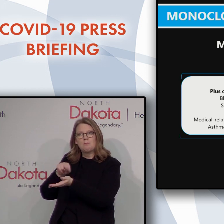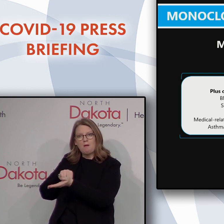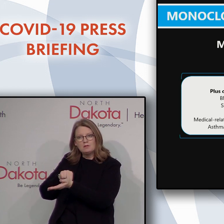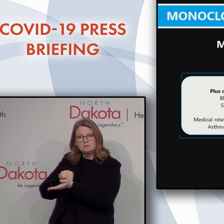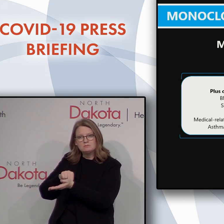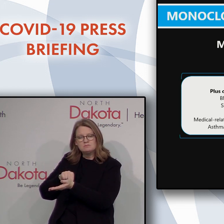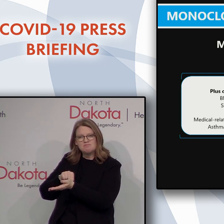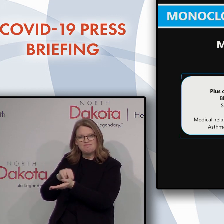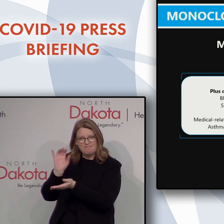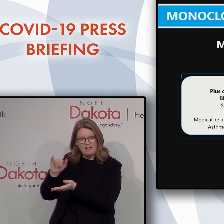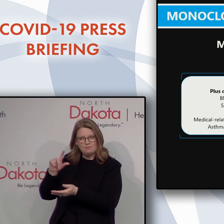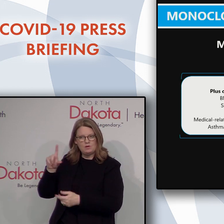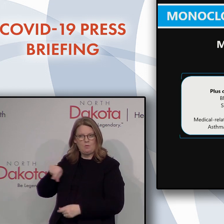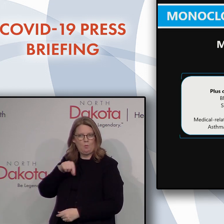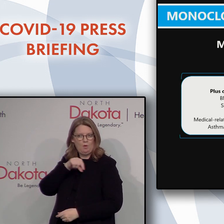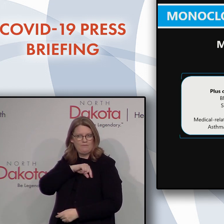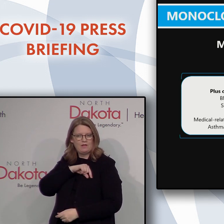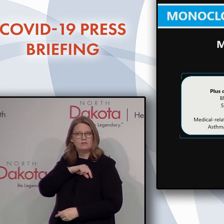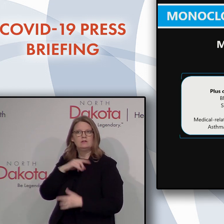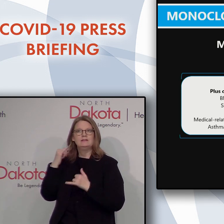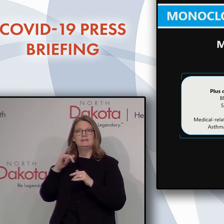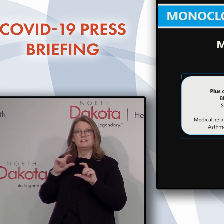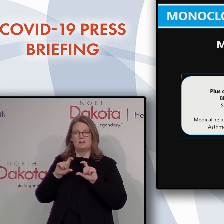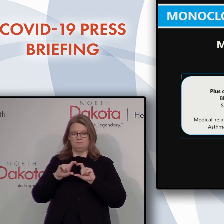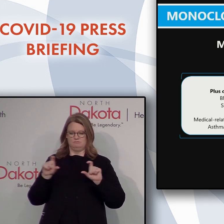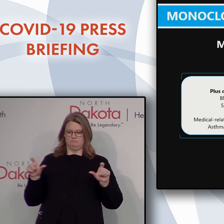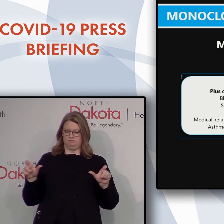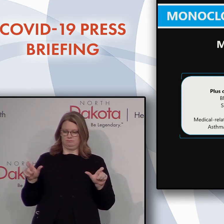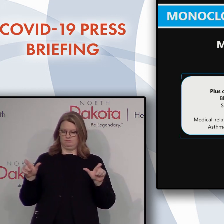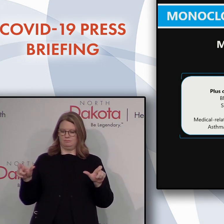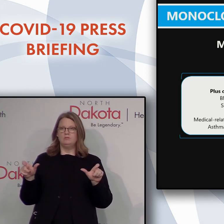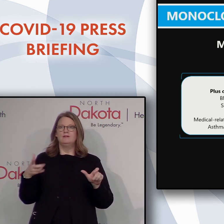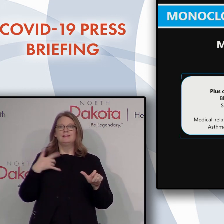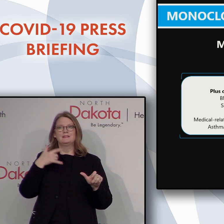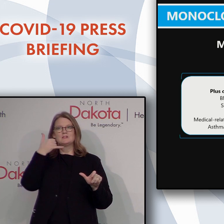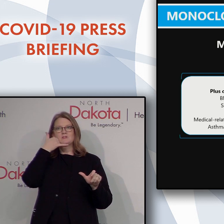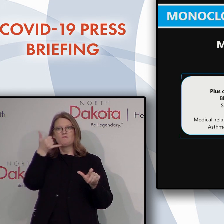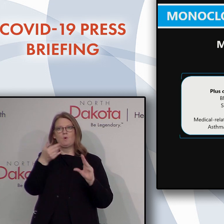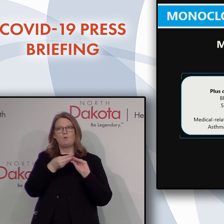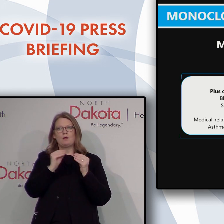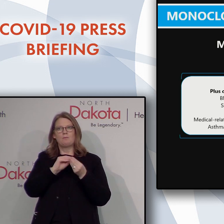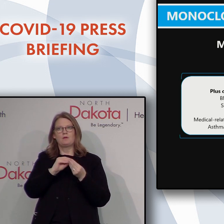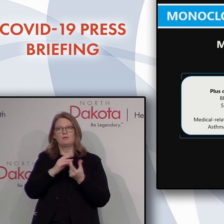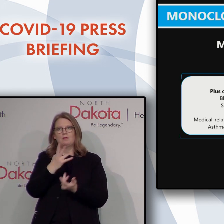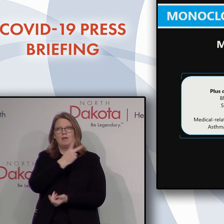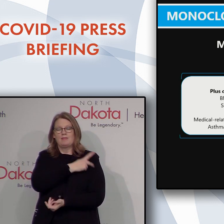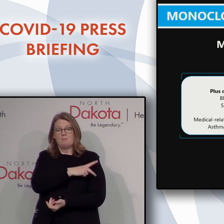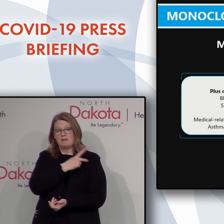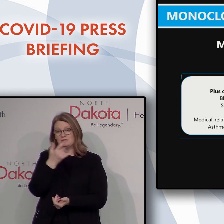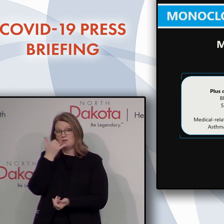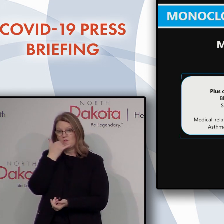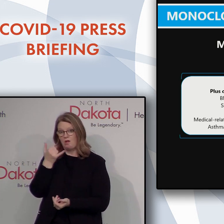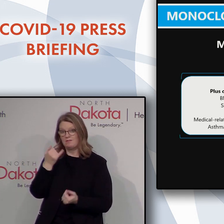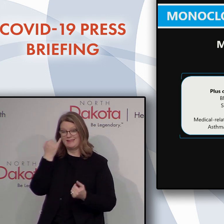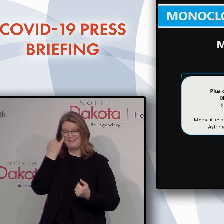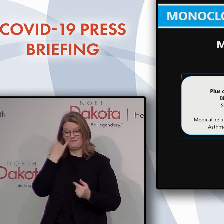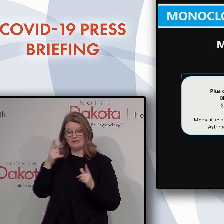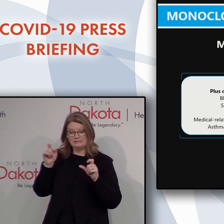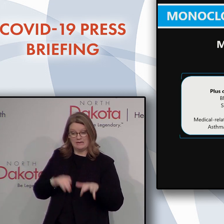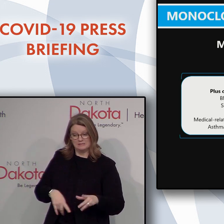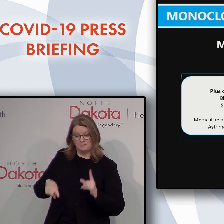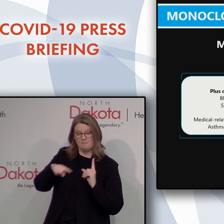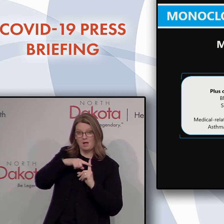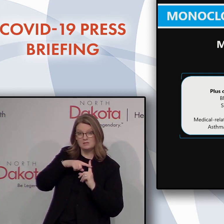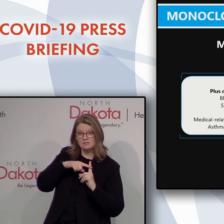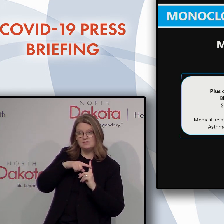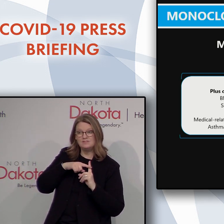needed to qualify. On the bottom of the algorithm, there's a phone number that patients can call if they have tested positive and need